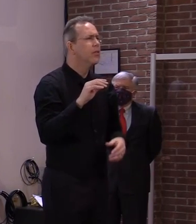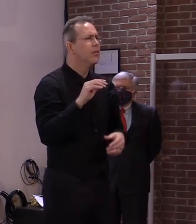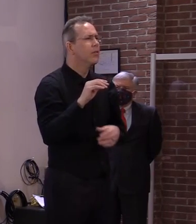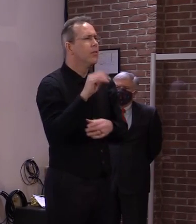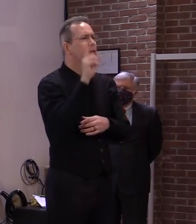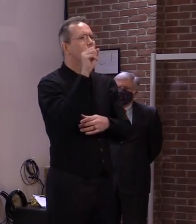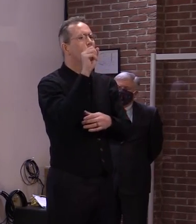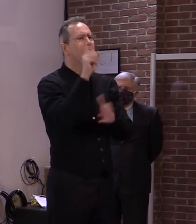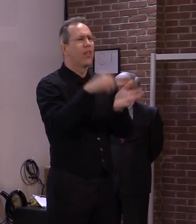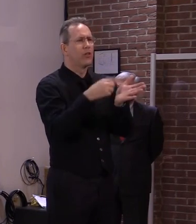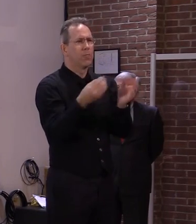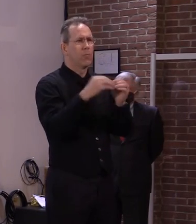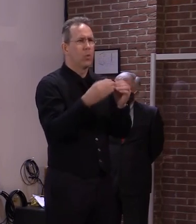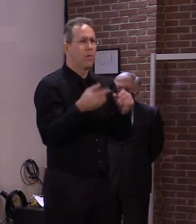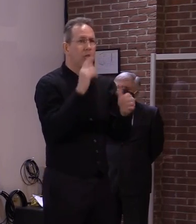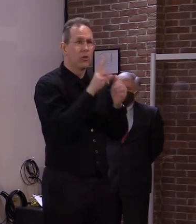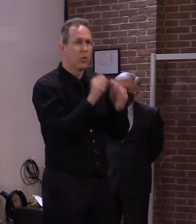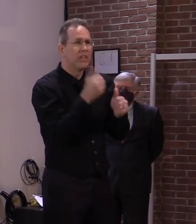rounded off to about